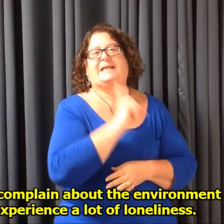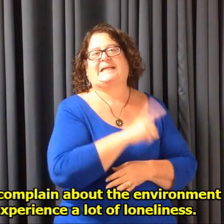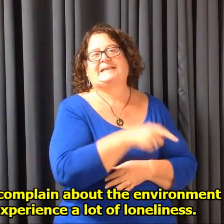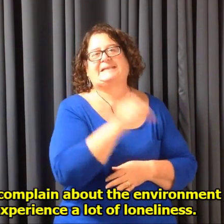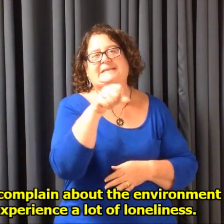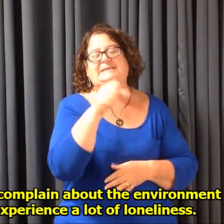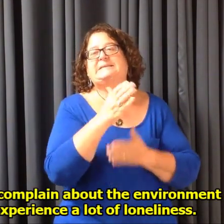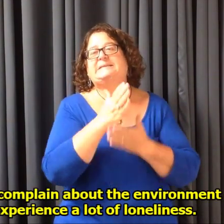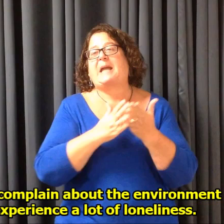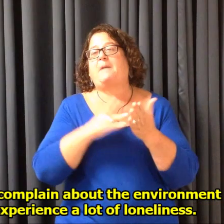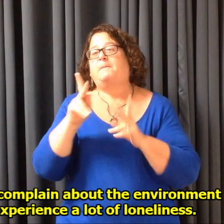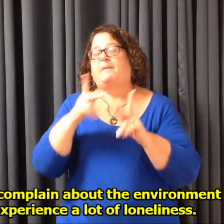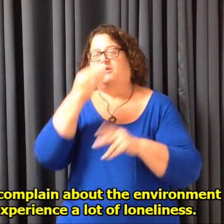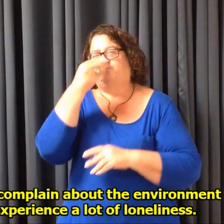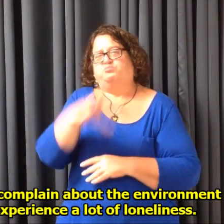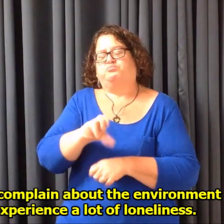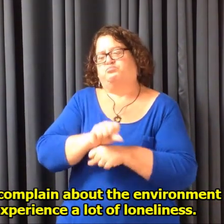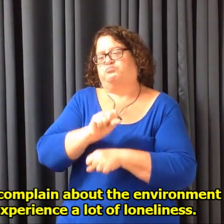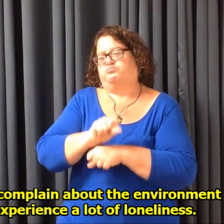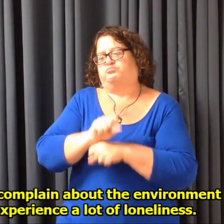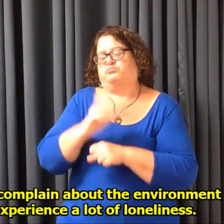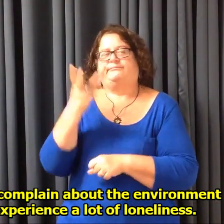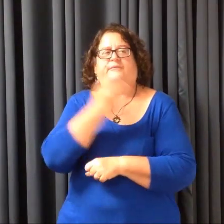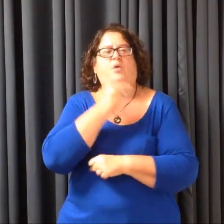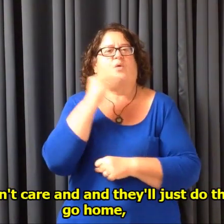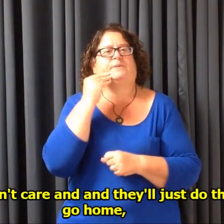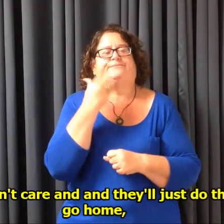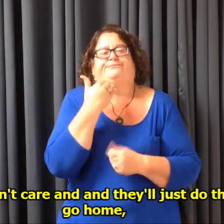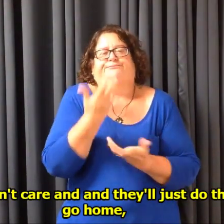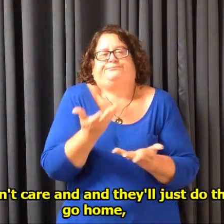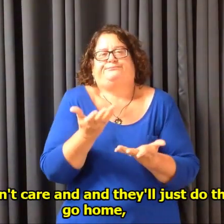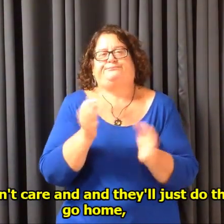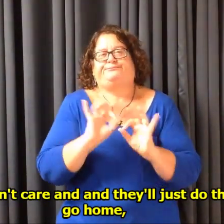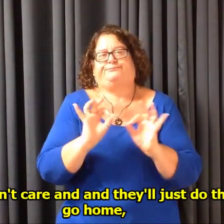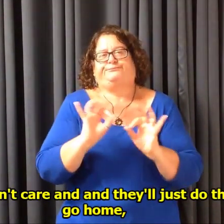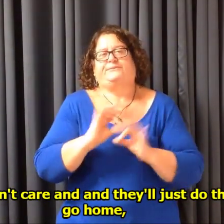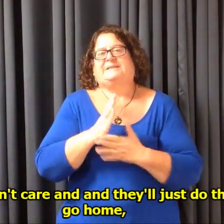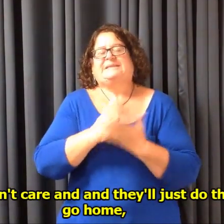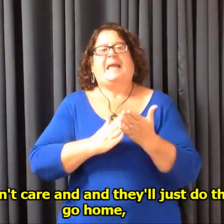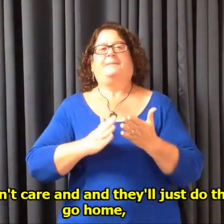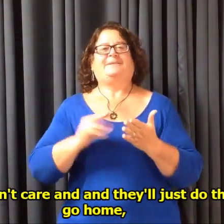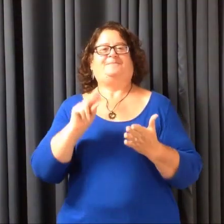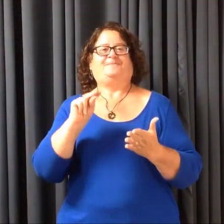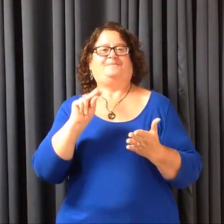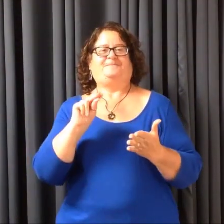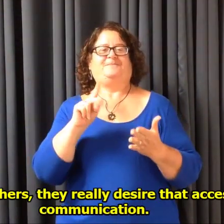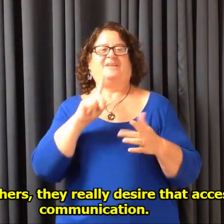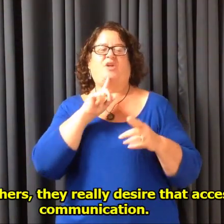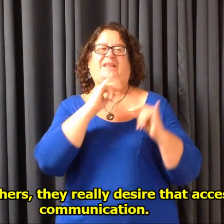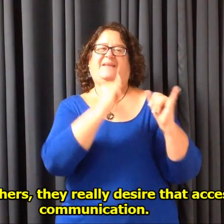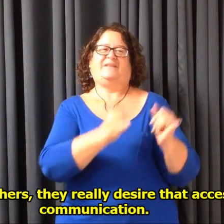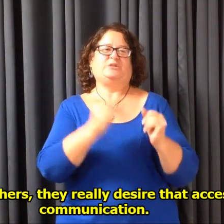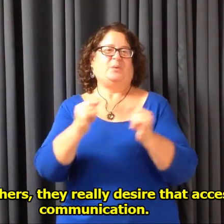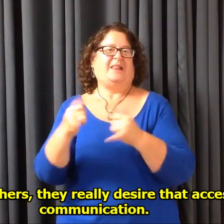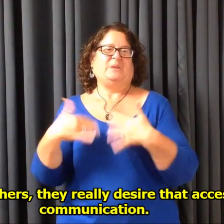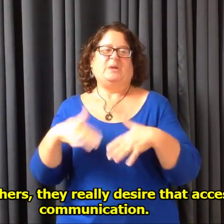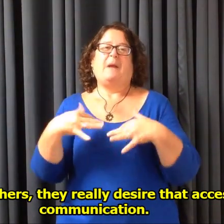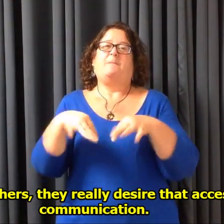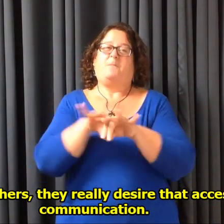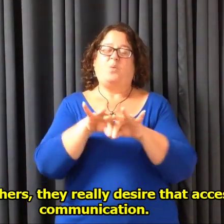complain about the environment and will experience a lot of loneliness. Some people don't care and they'll just do their job and go home, but for others, they really desire that